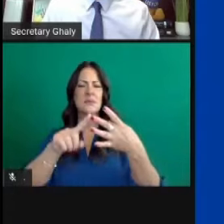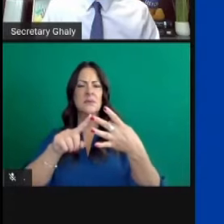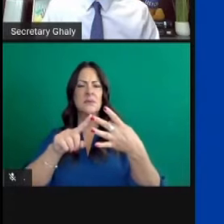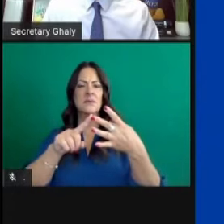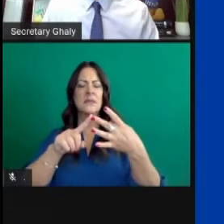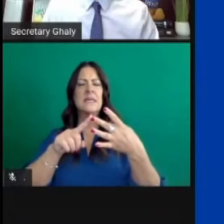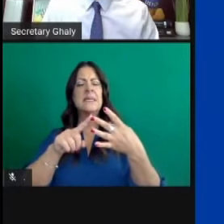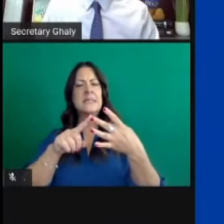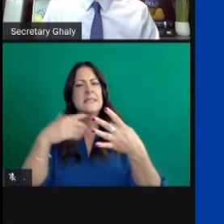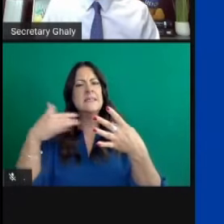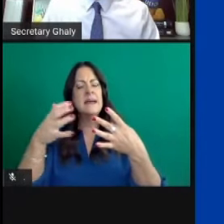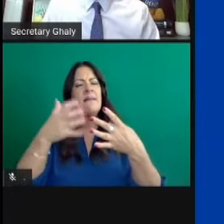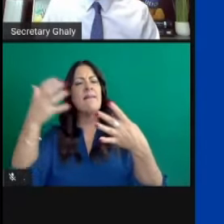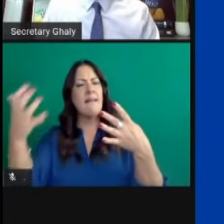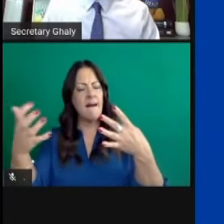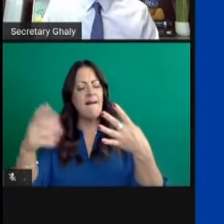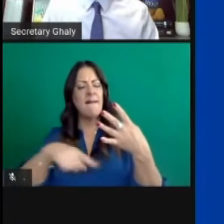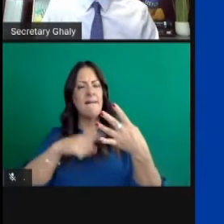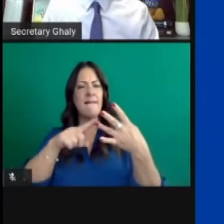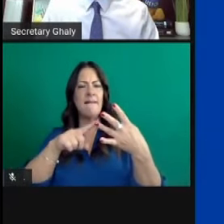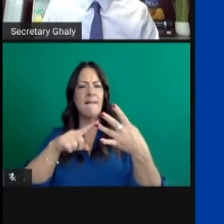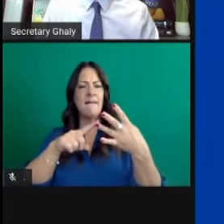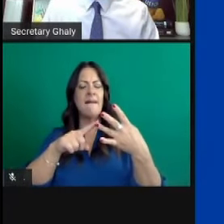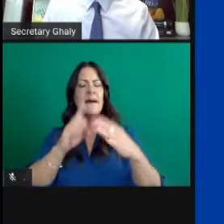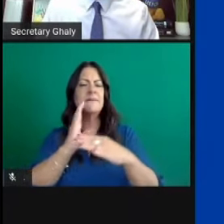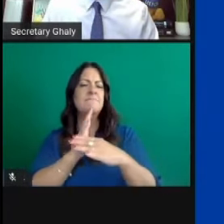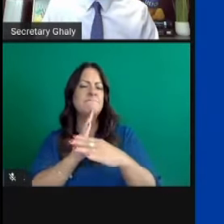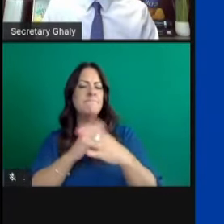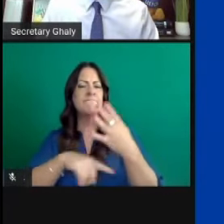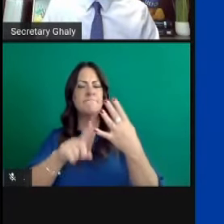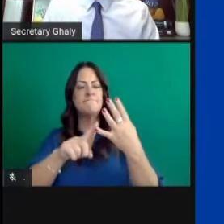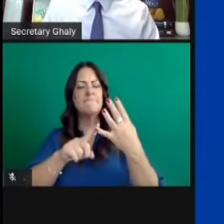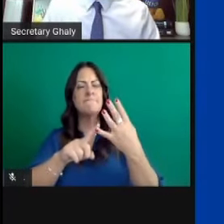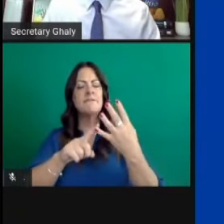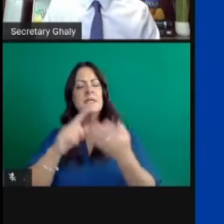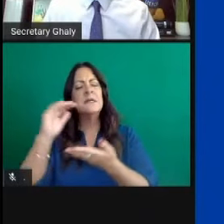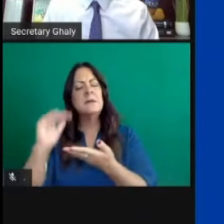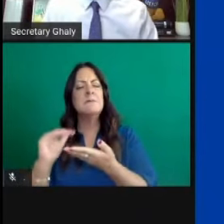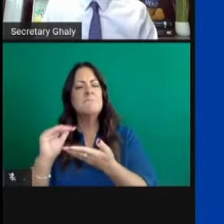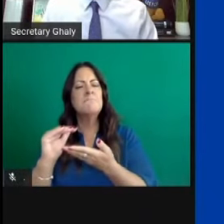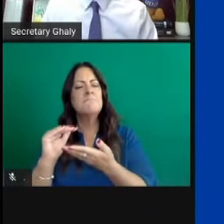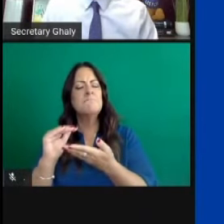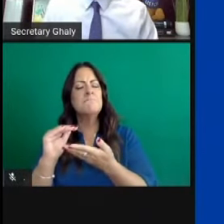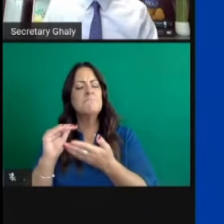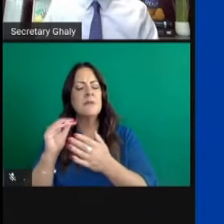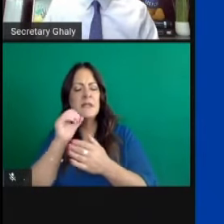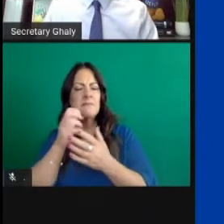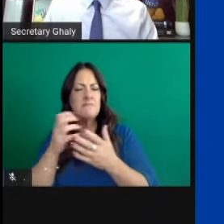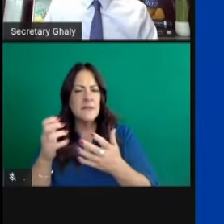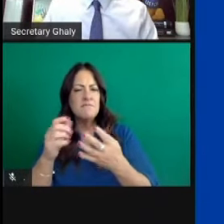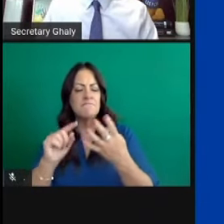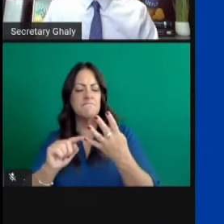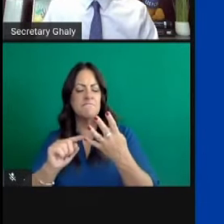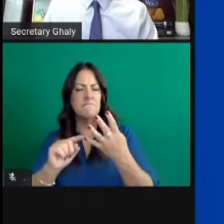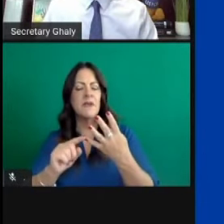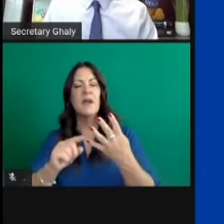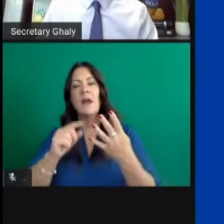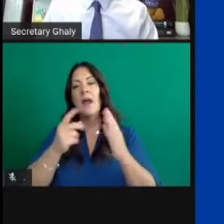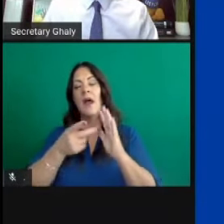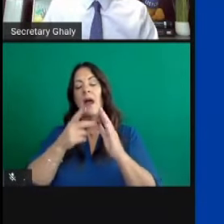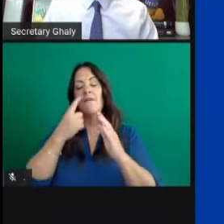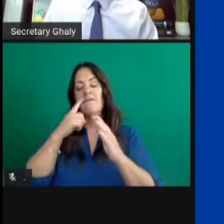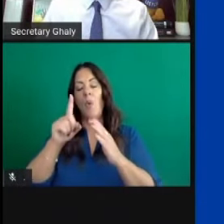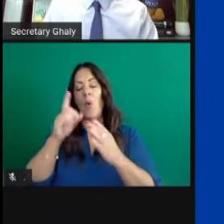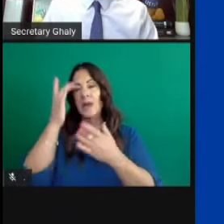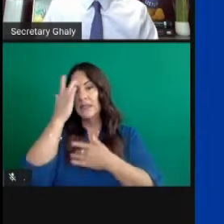is attached to an adjusted case rate, a positivity rate threshold, and a health equity threshold as